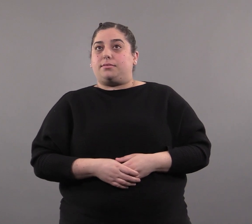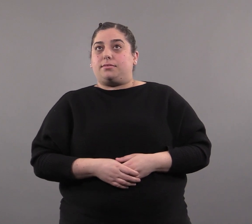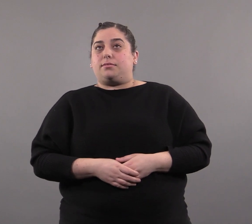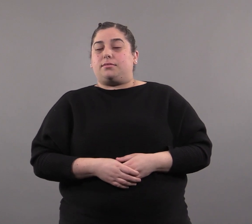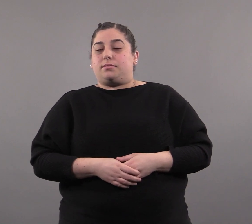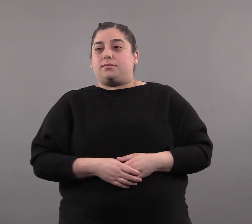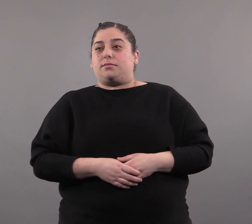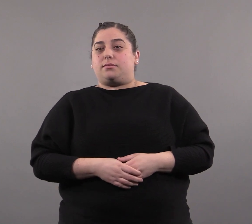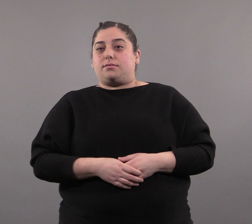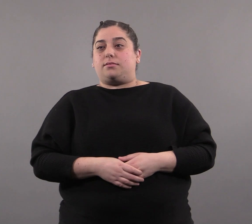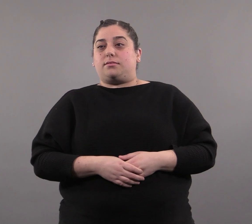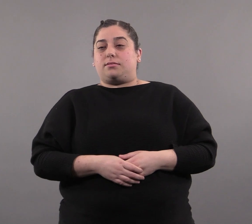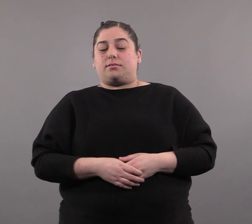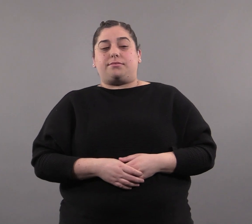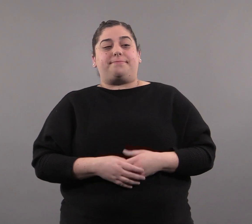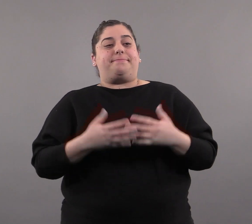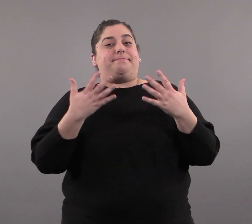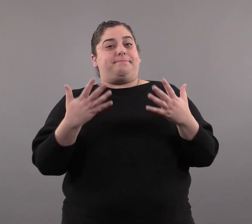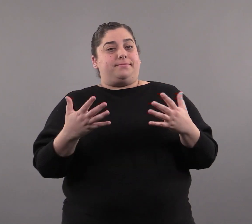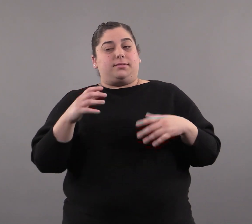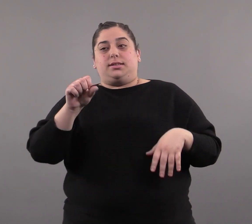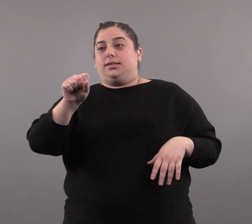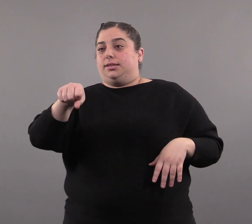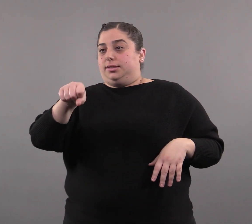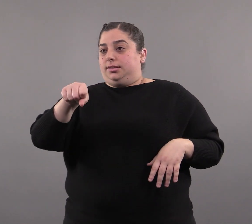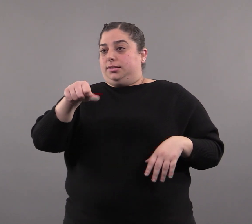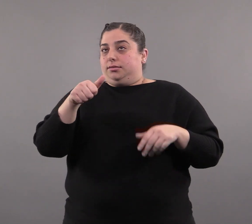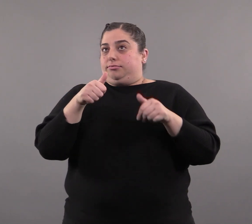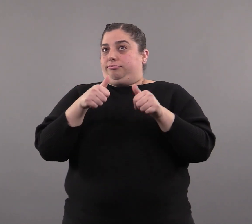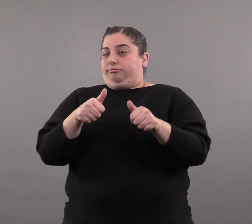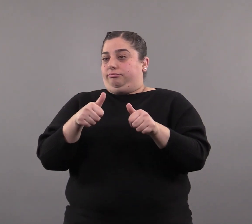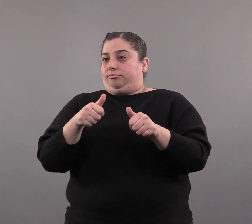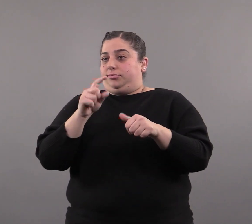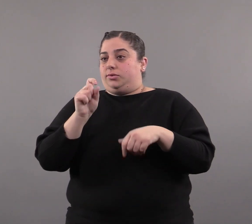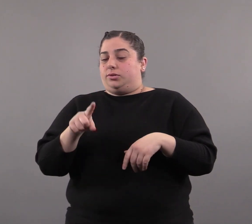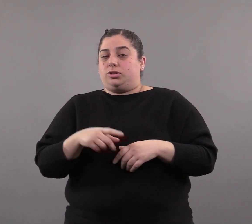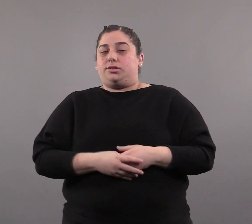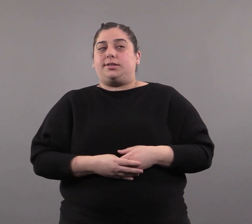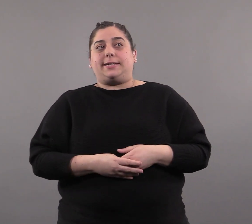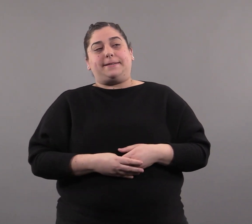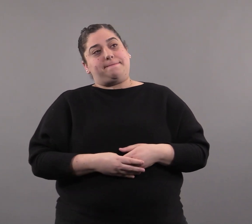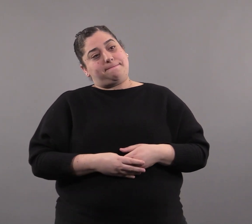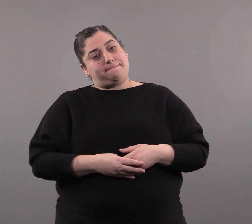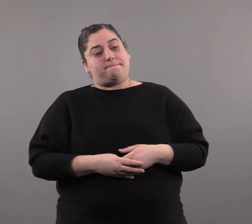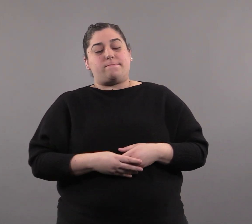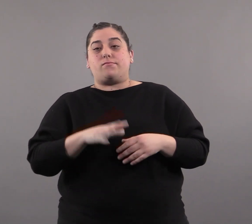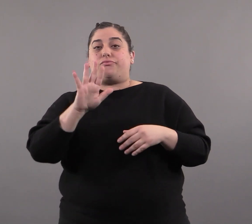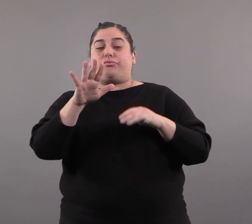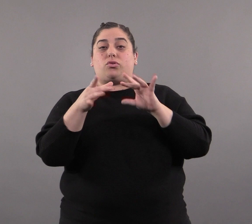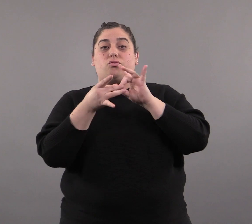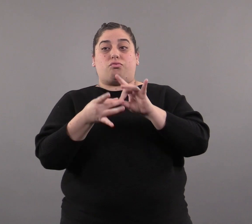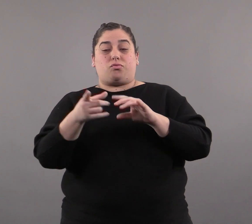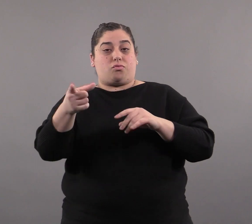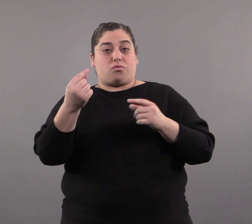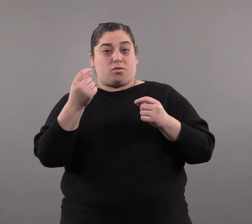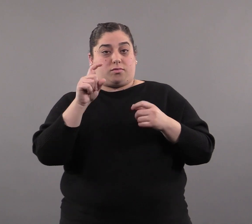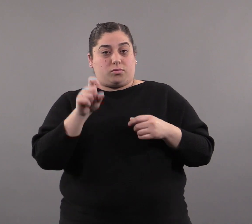Yeah, and that is an excellent question and a very good question, and it relates to at what point in time should people be thinking about